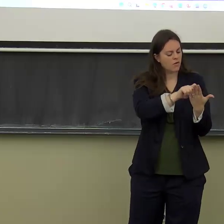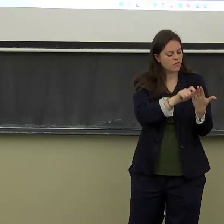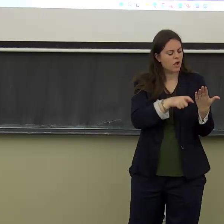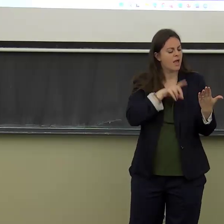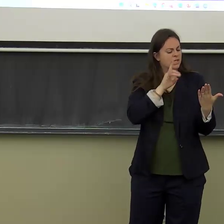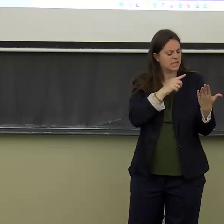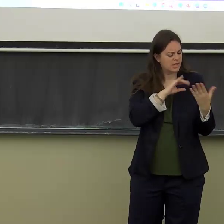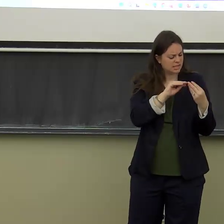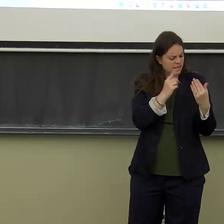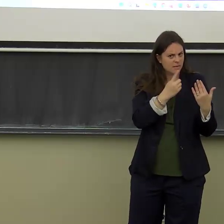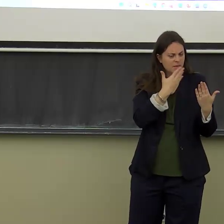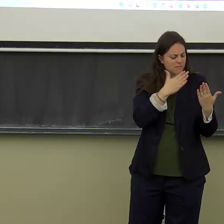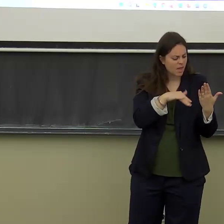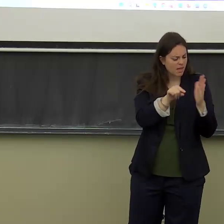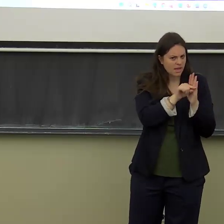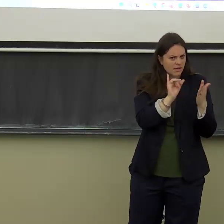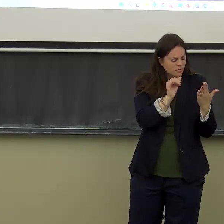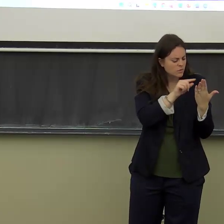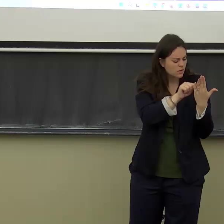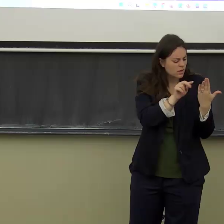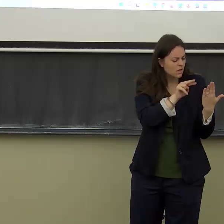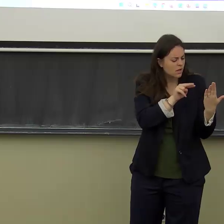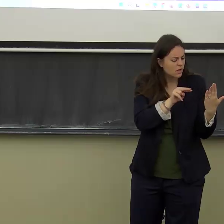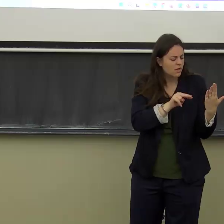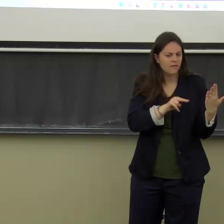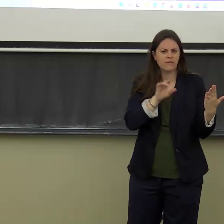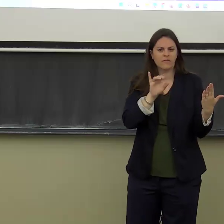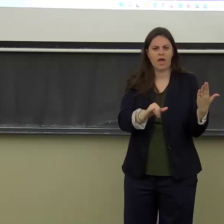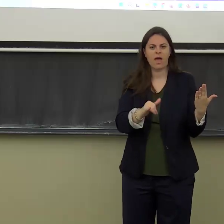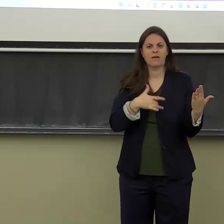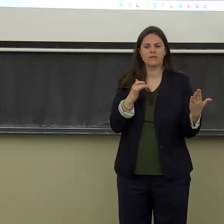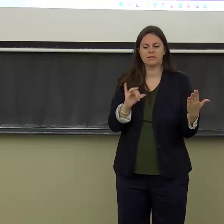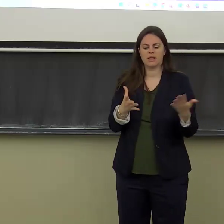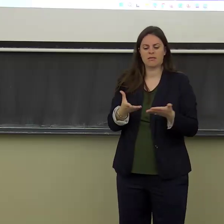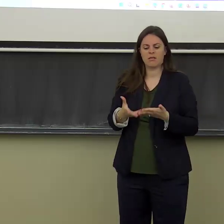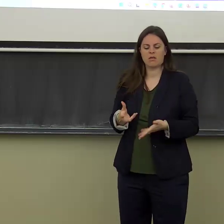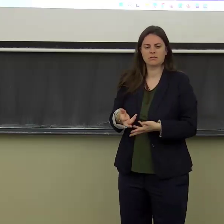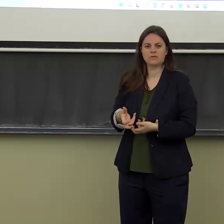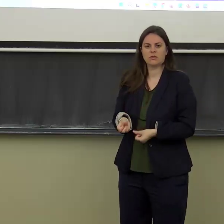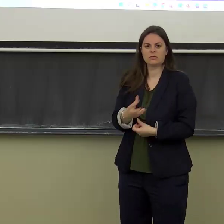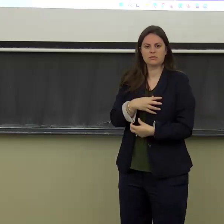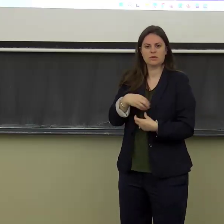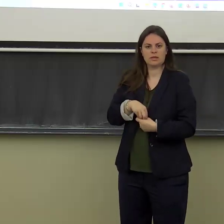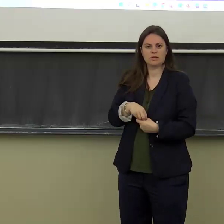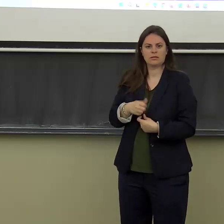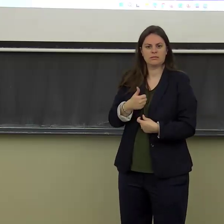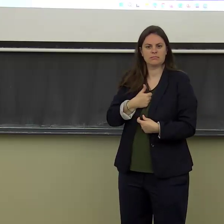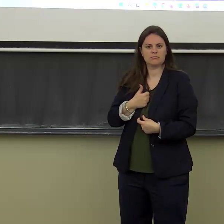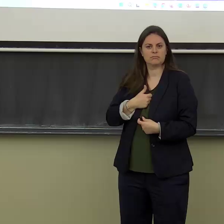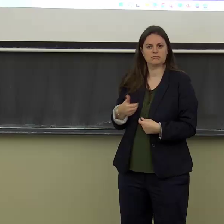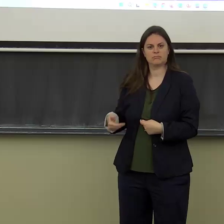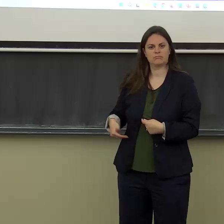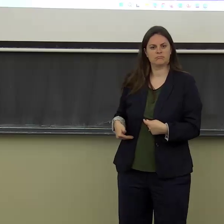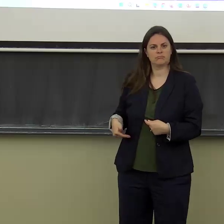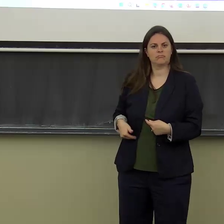say something bad too? And it's a loss of trust. And I'm saying all of this because I believe